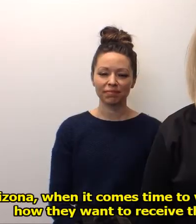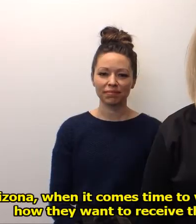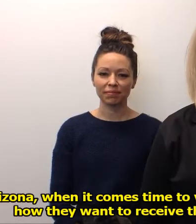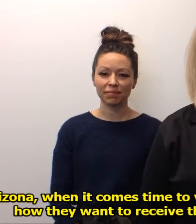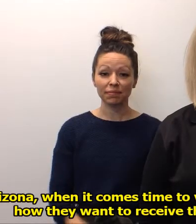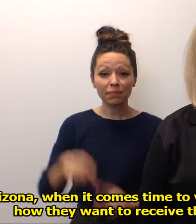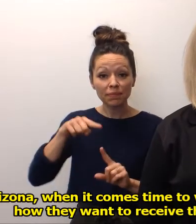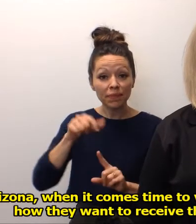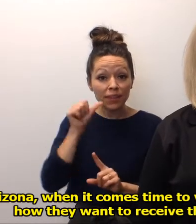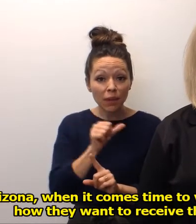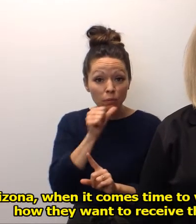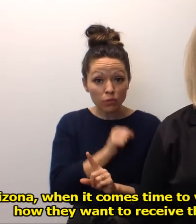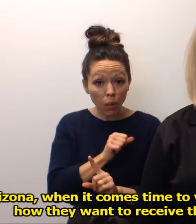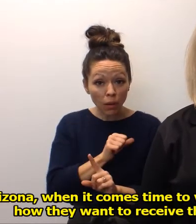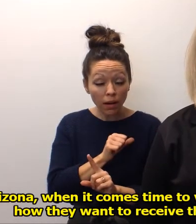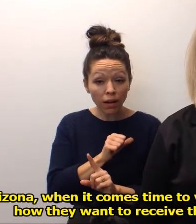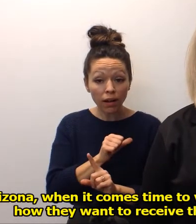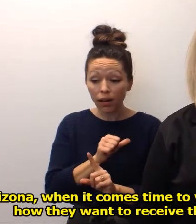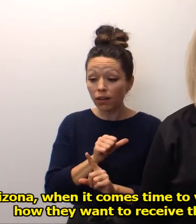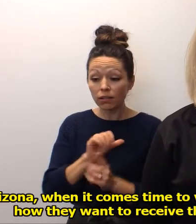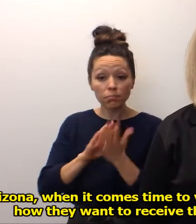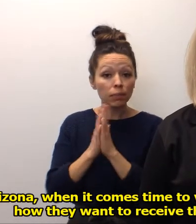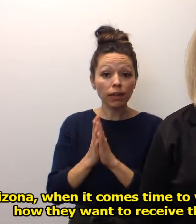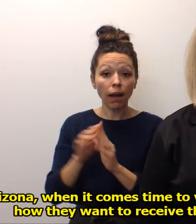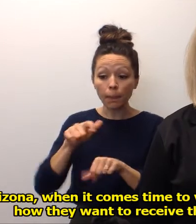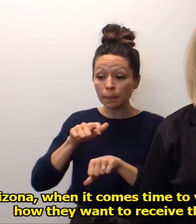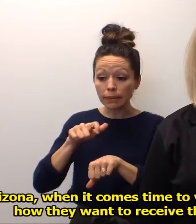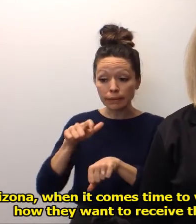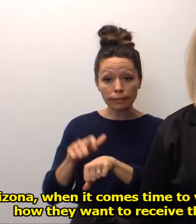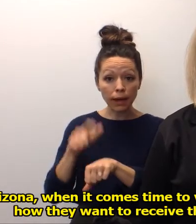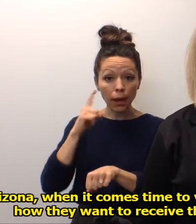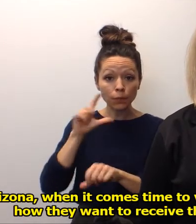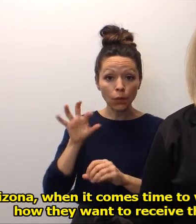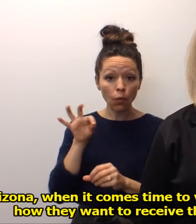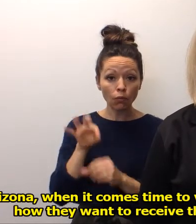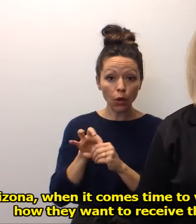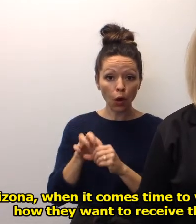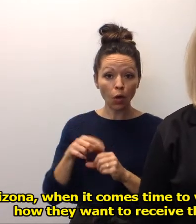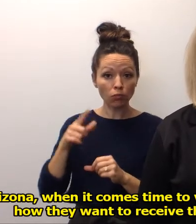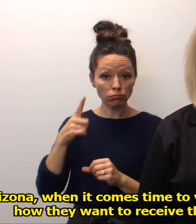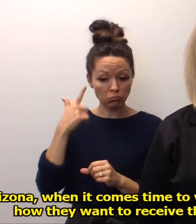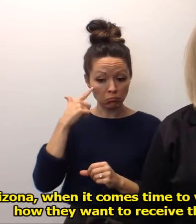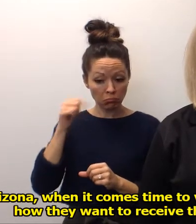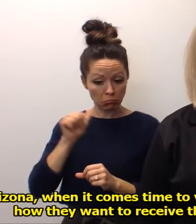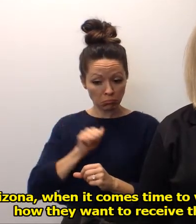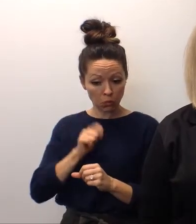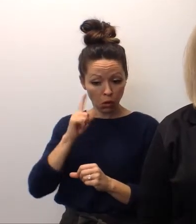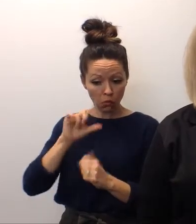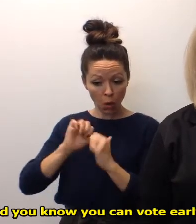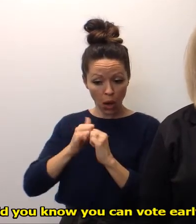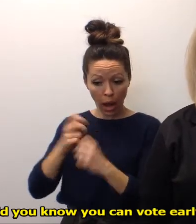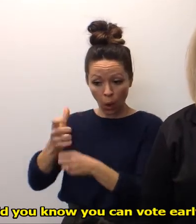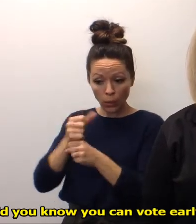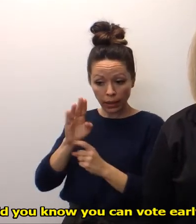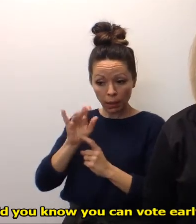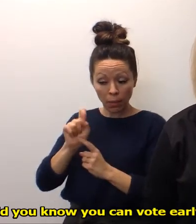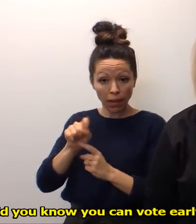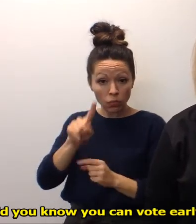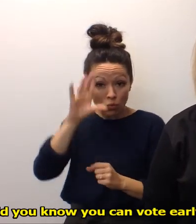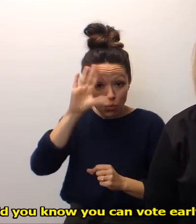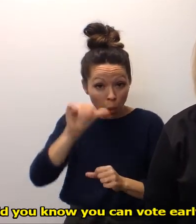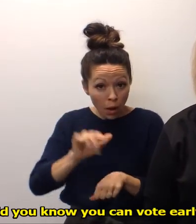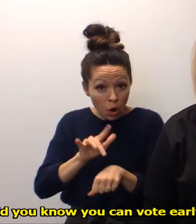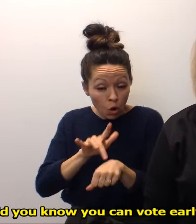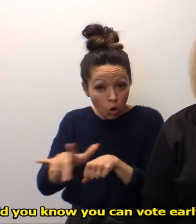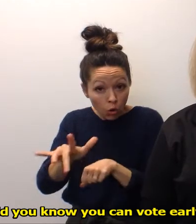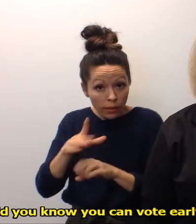In Arizona, when it comes time to vote, voters get to decide how they want to receive their official ballot. Did you know you can vote